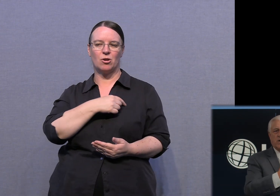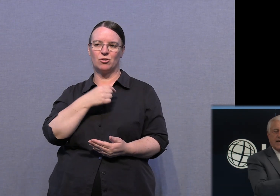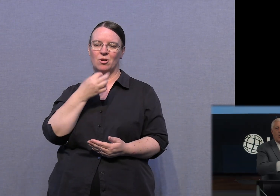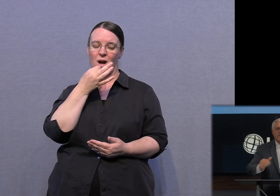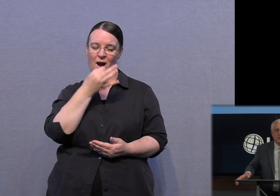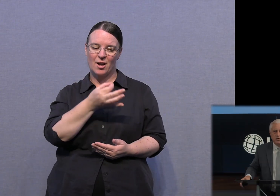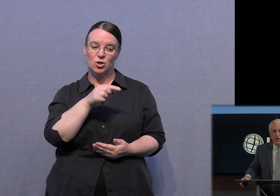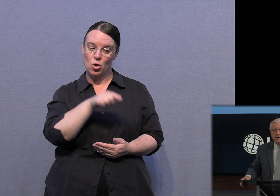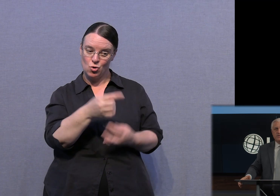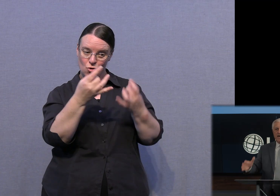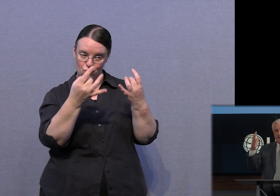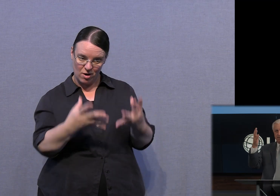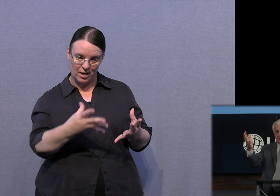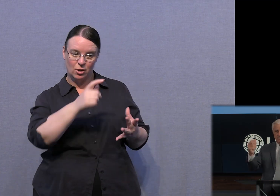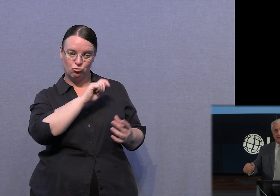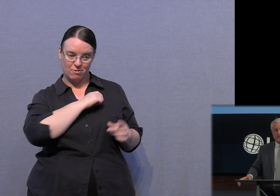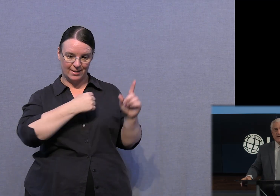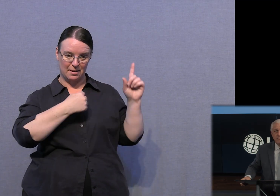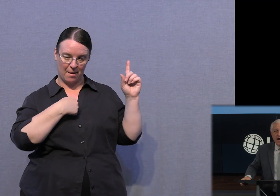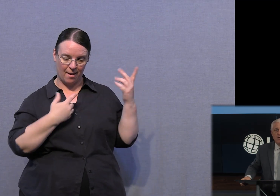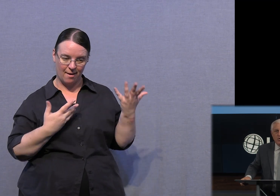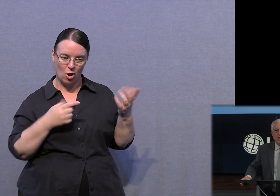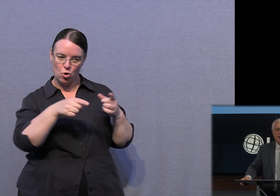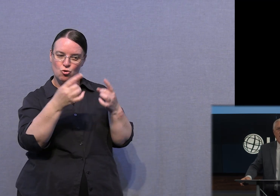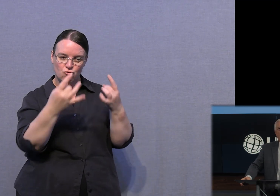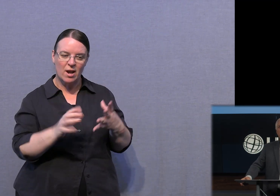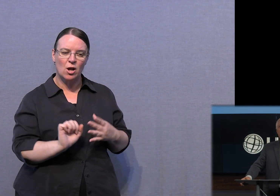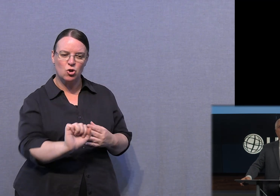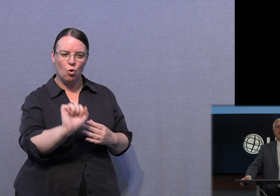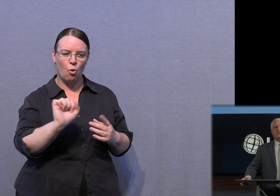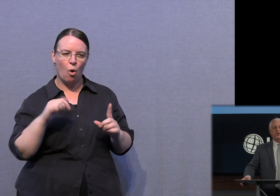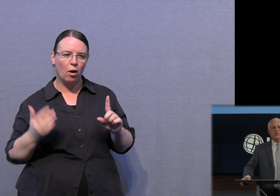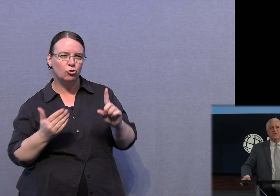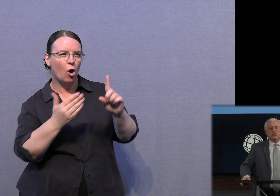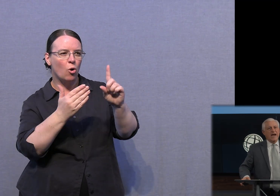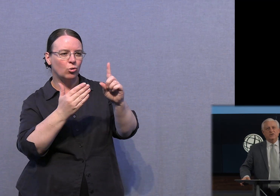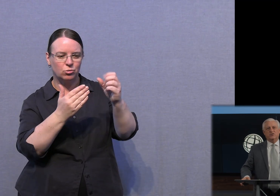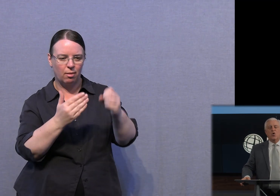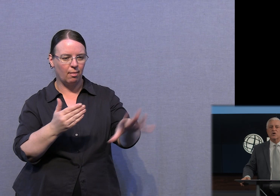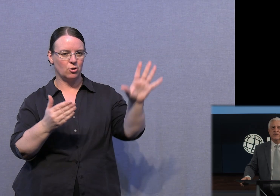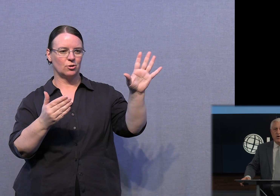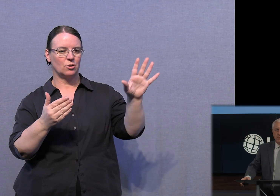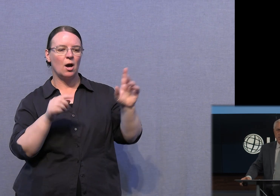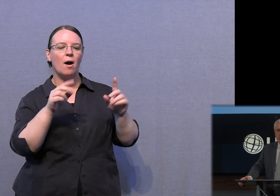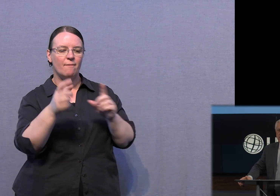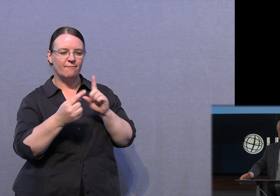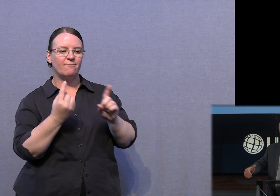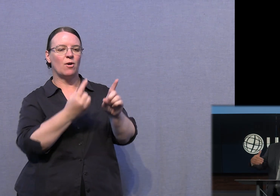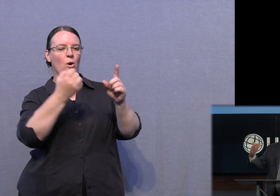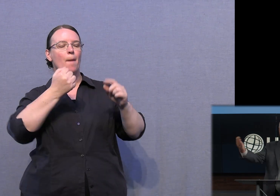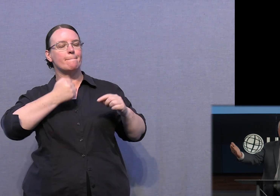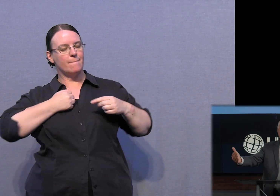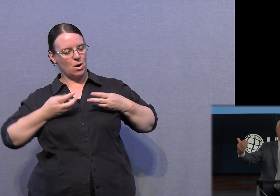to let go of your dreams and seek my will? Are you willing to change the course of your ministry